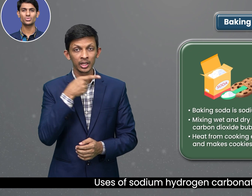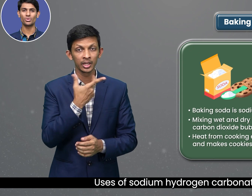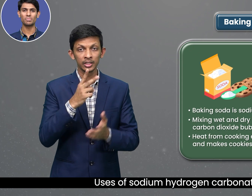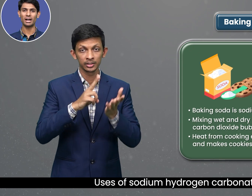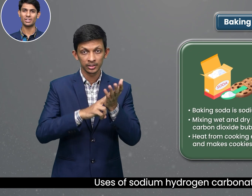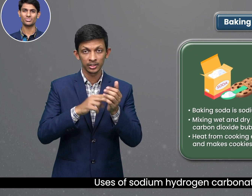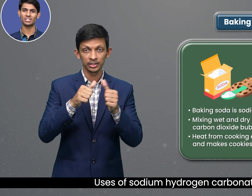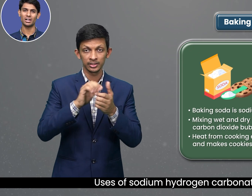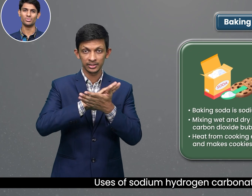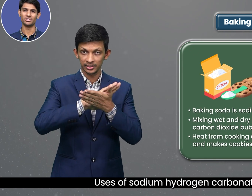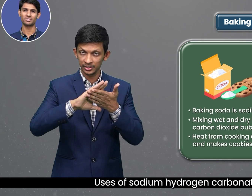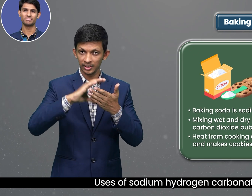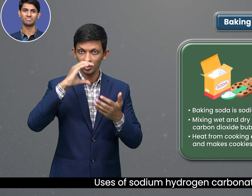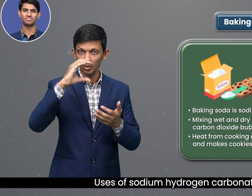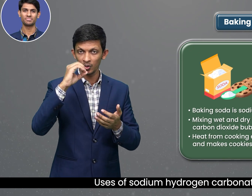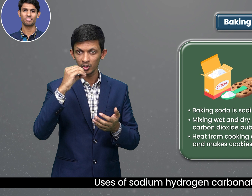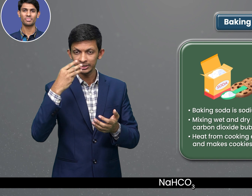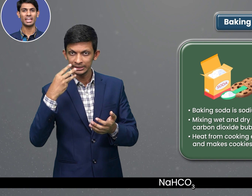Uses of sodium hydrogen carbonate,